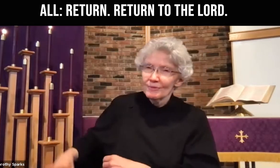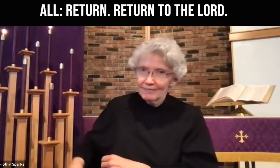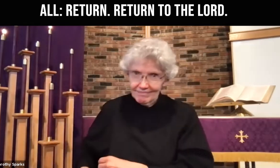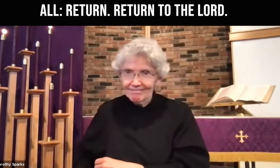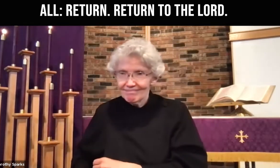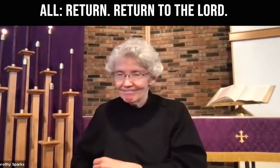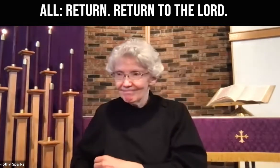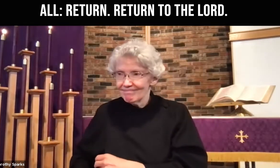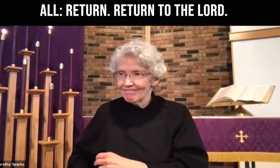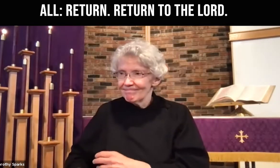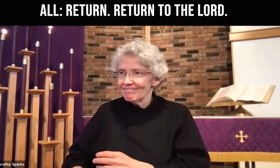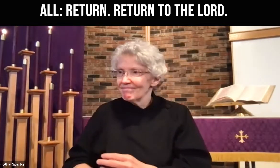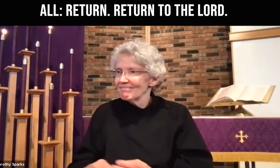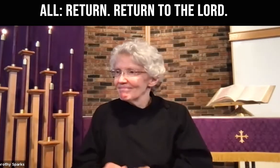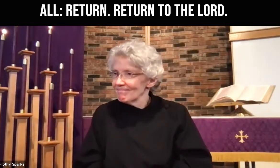Please follow along.